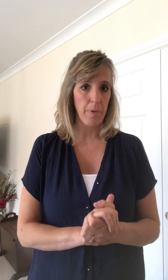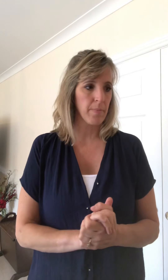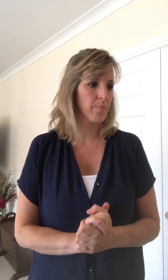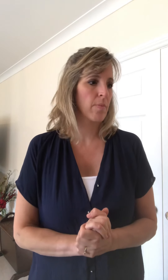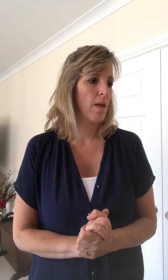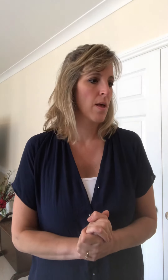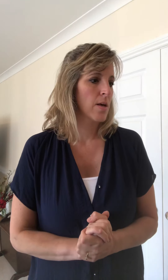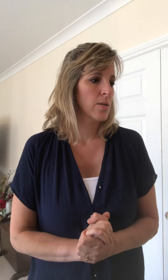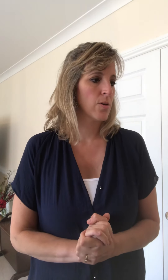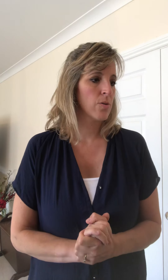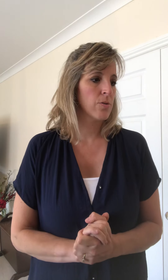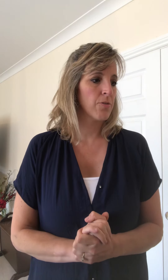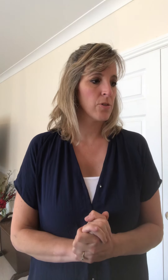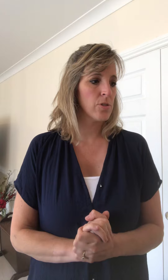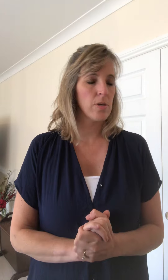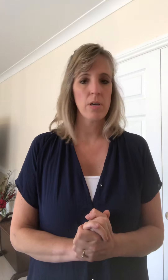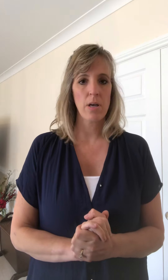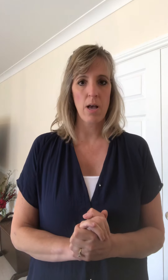shopping. So the first